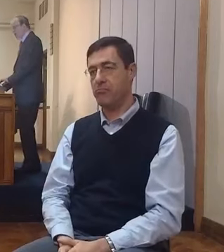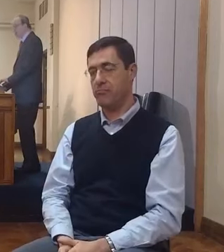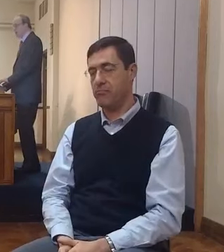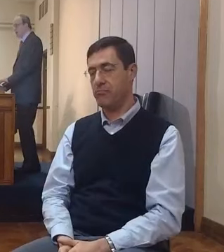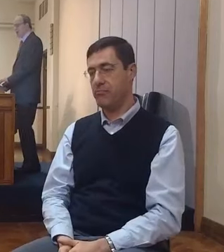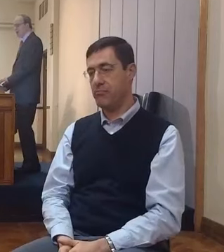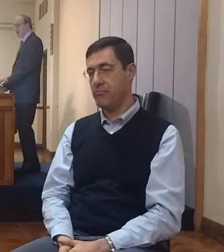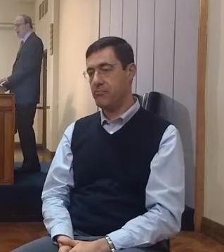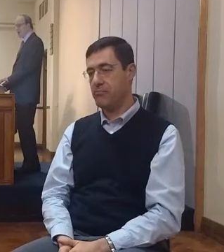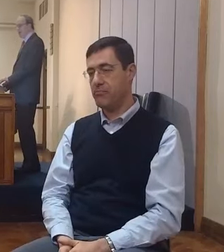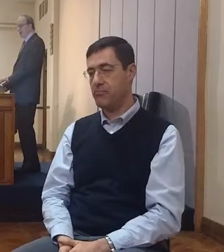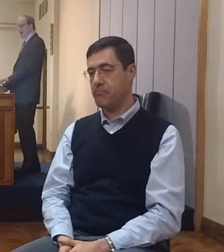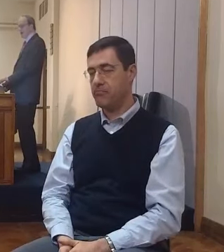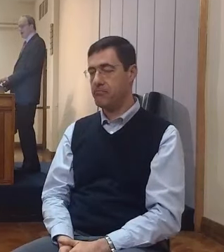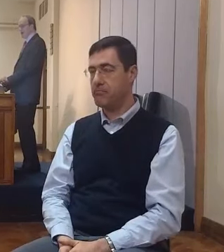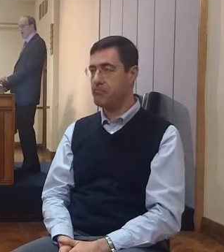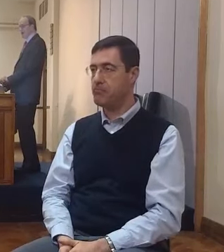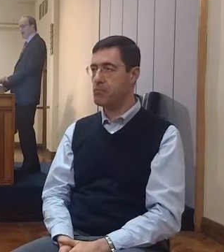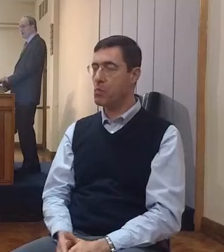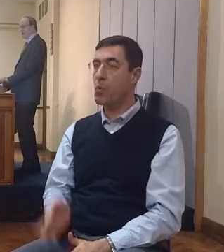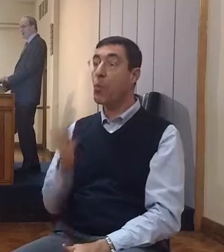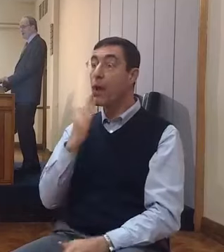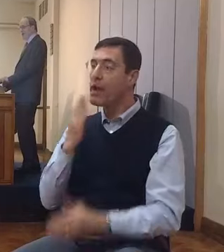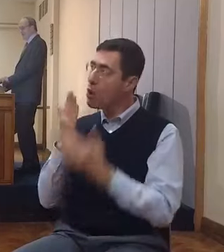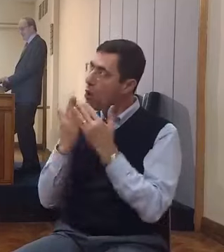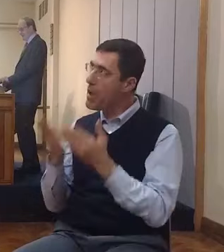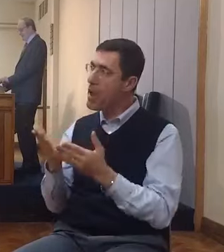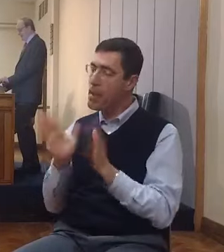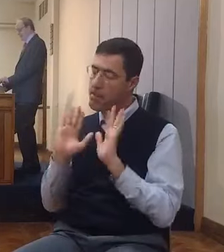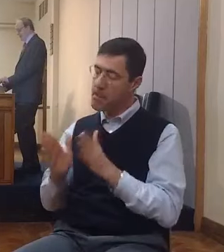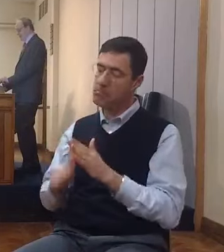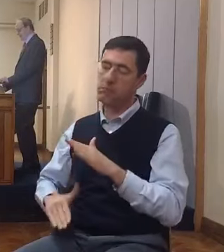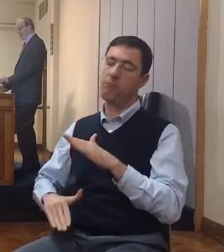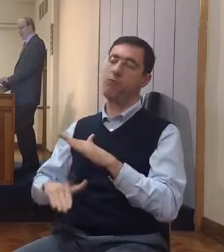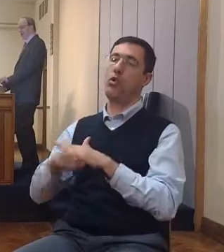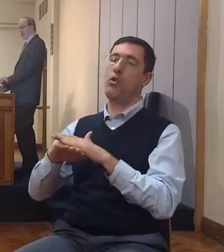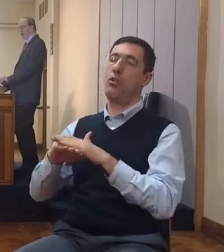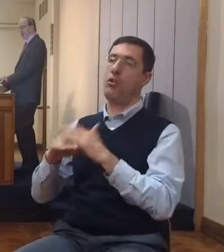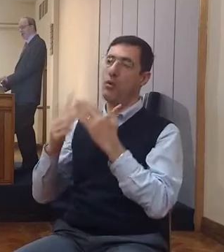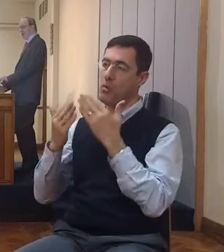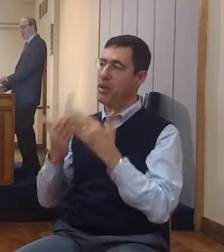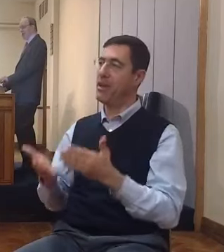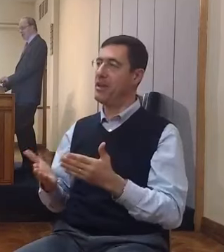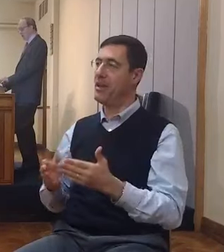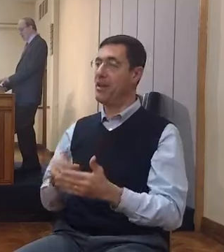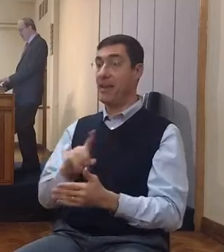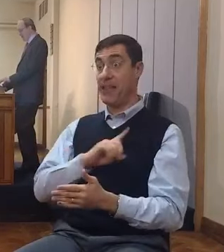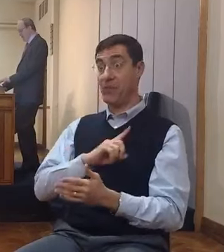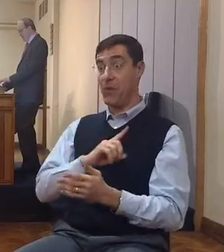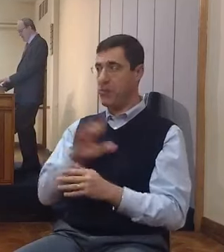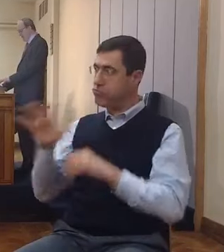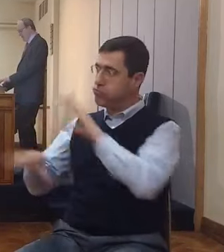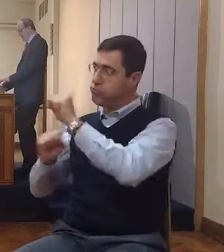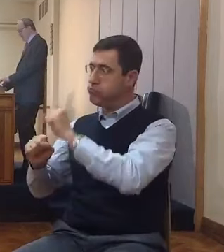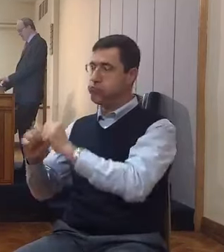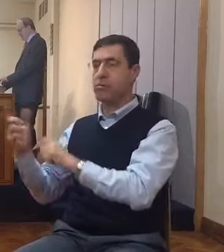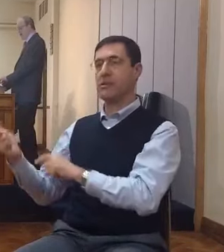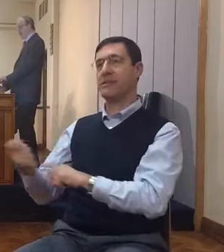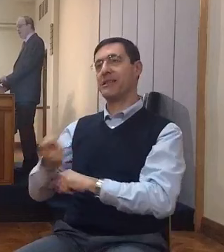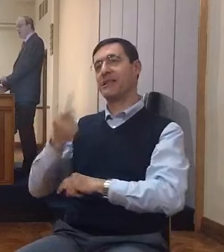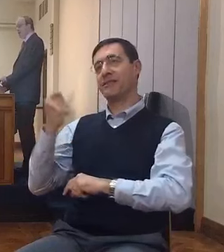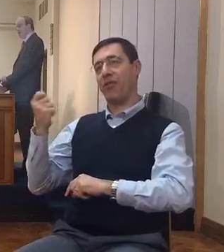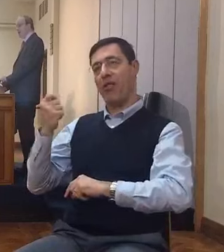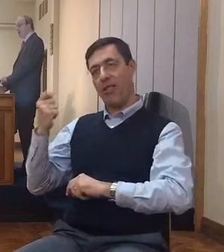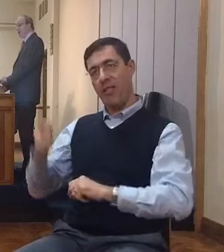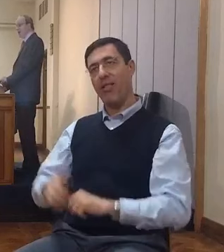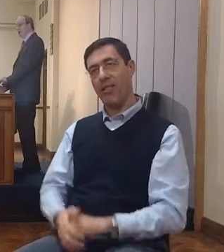There must be complete obedience. And that was the success of the conquest. Apart